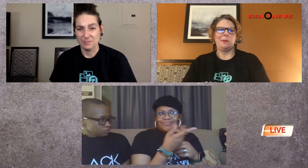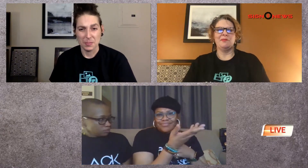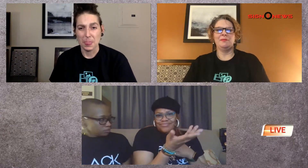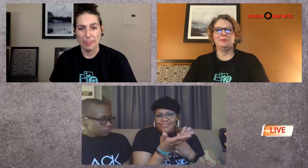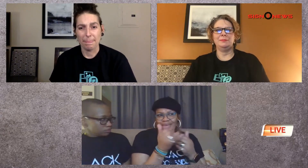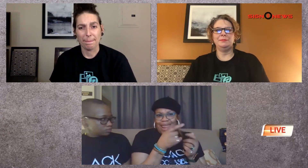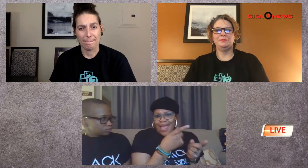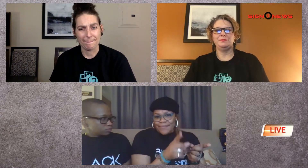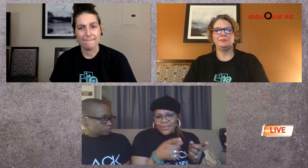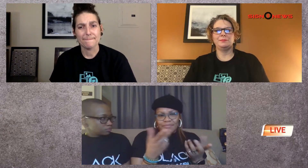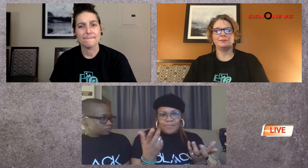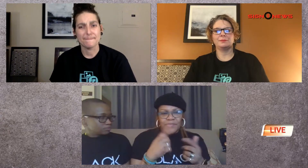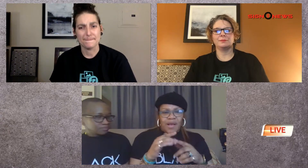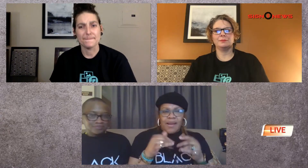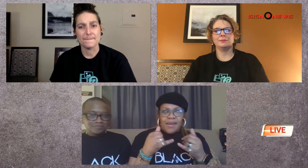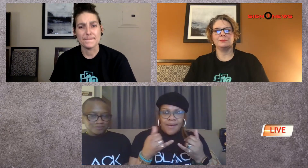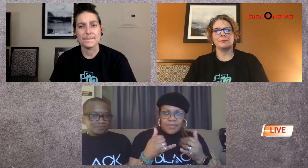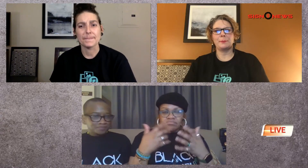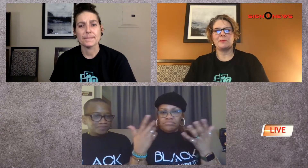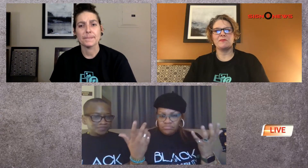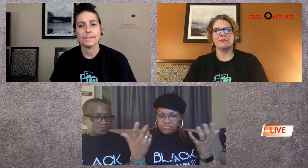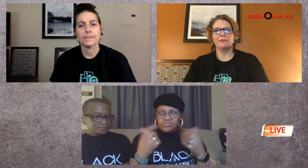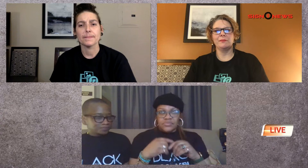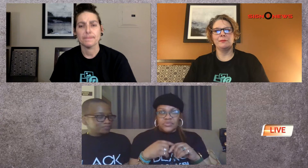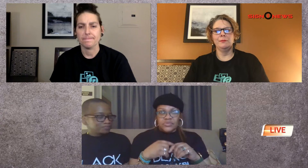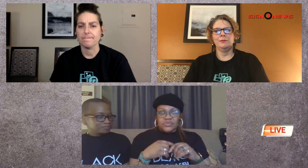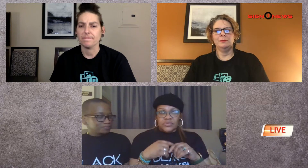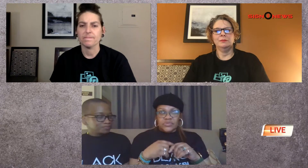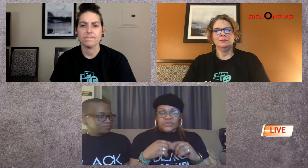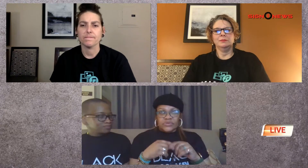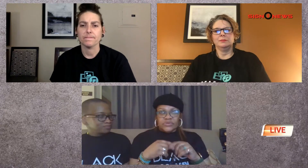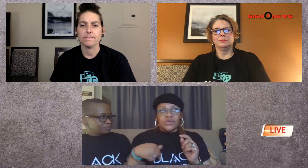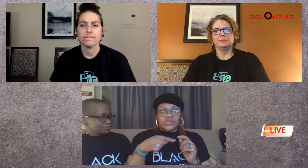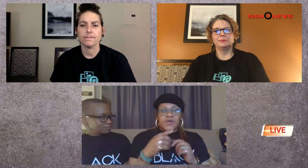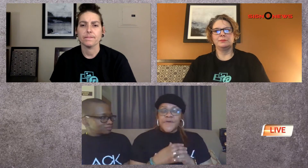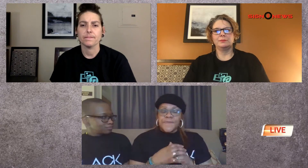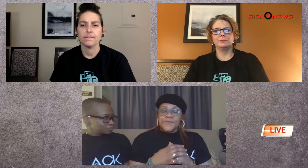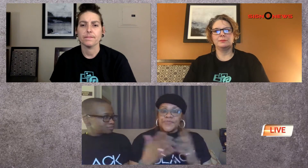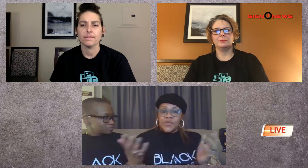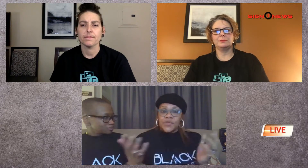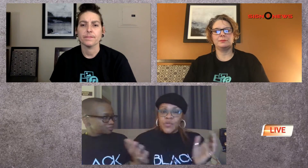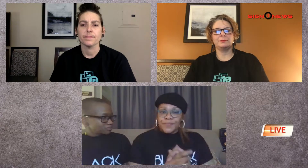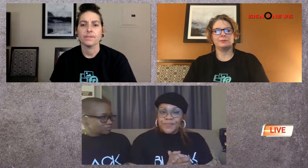You know, I experienced that so many times. It happens online.